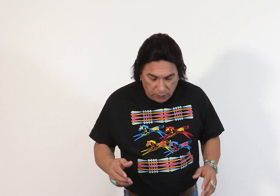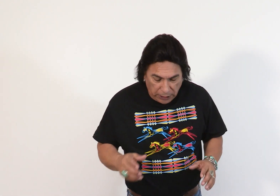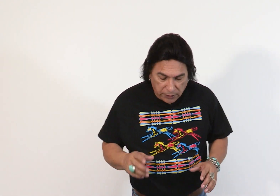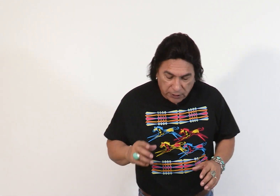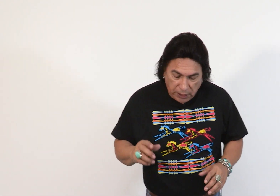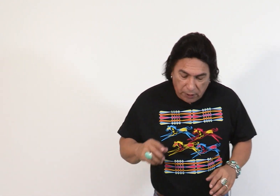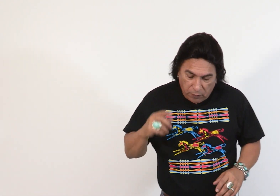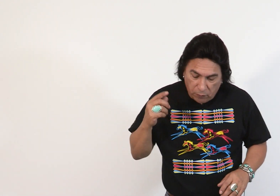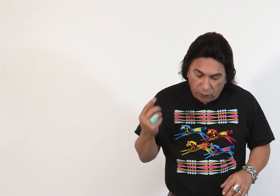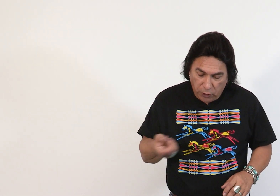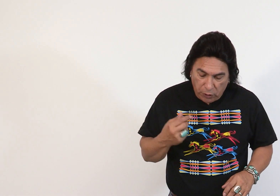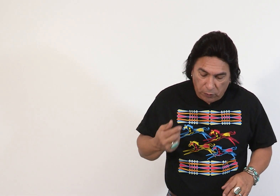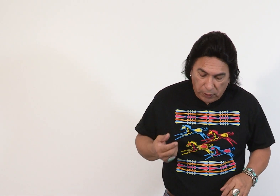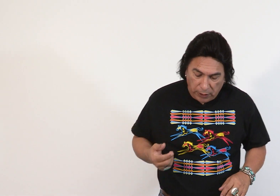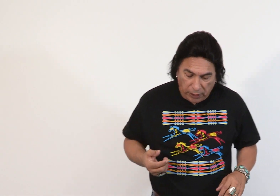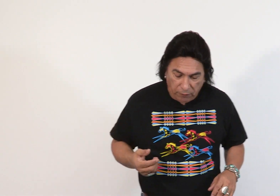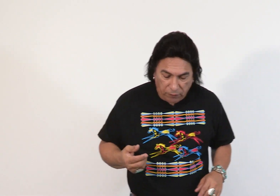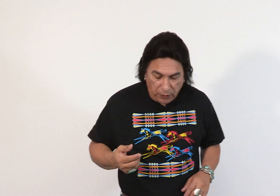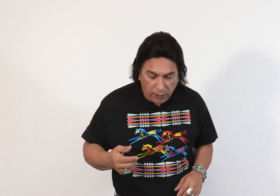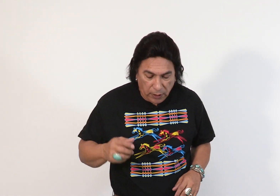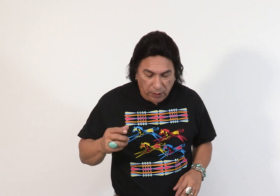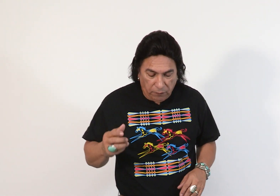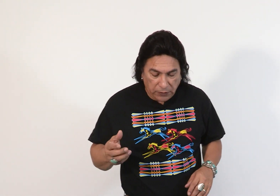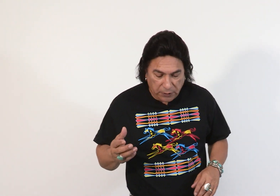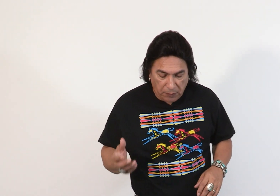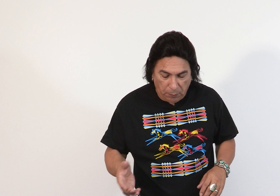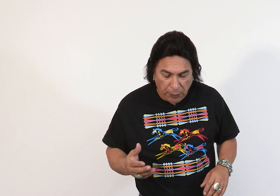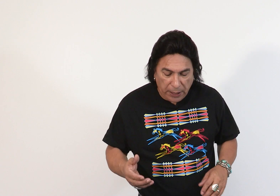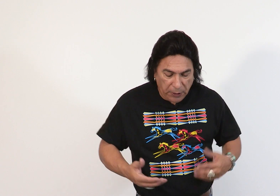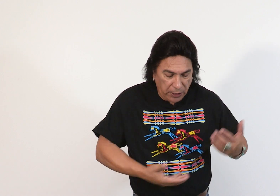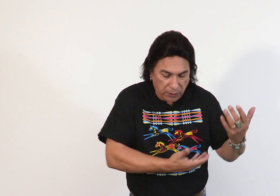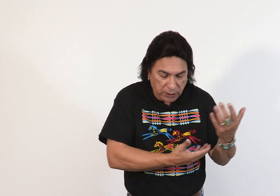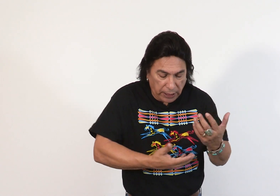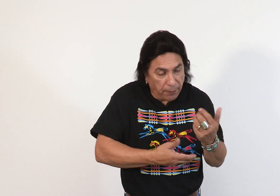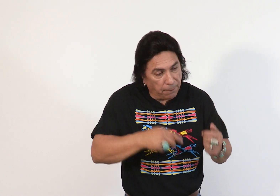that's a sign for new. If it's a baby, you'd say